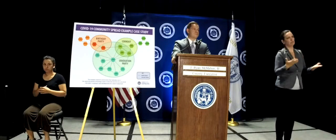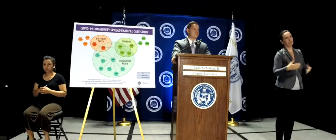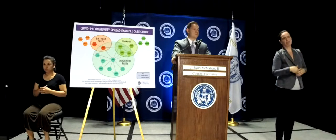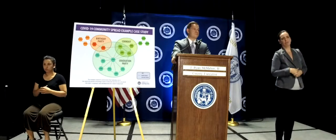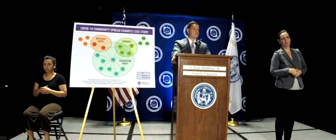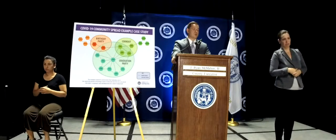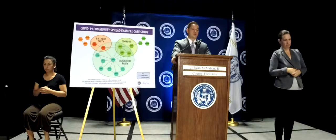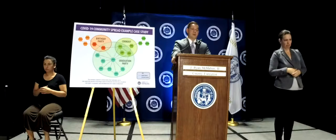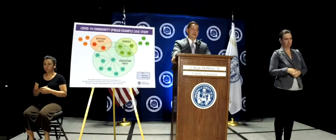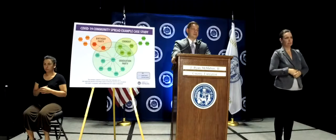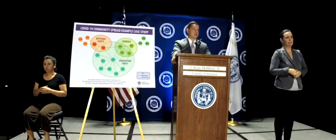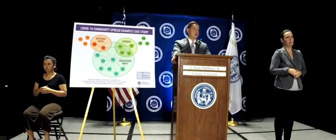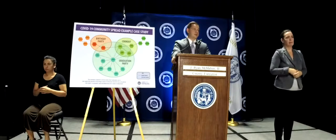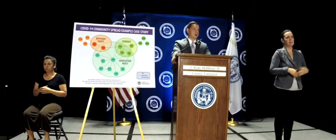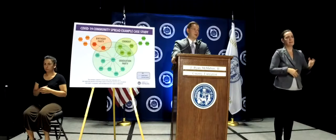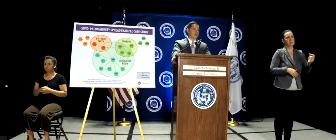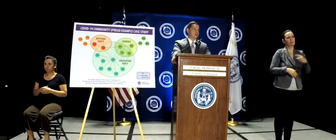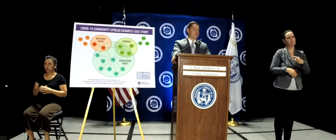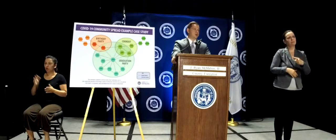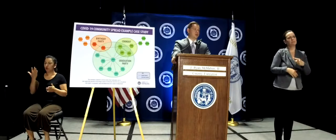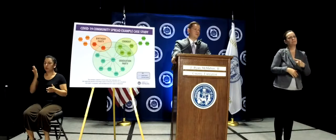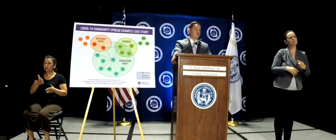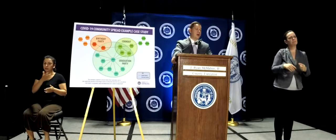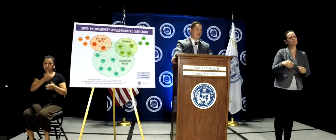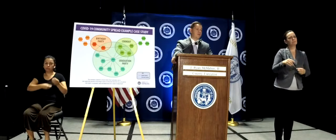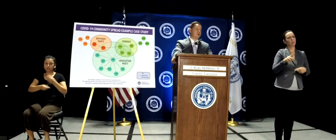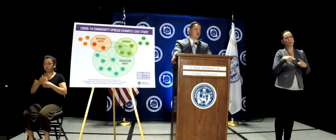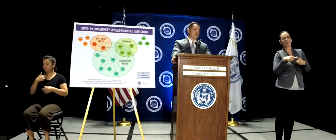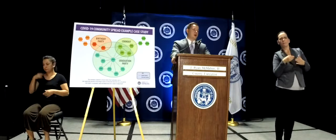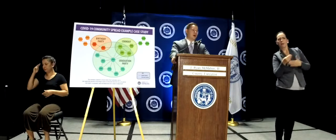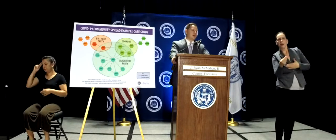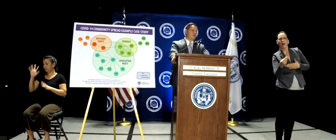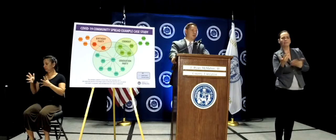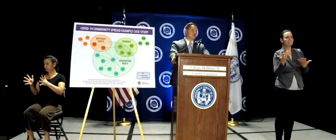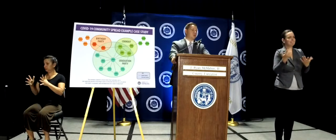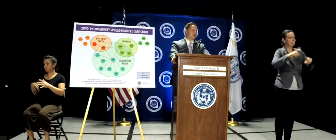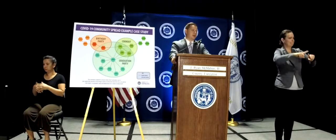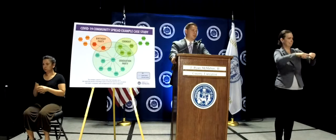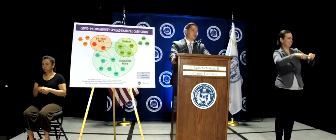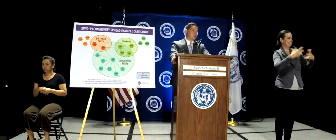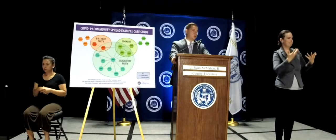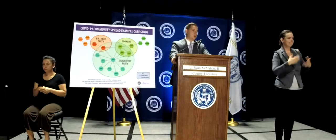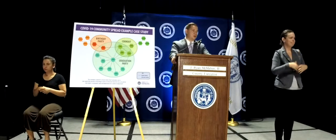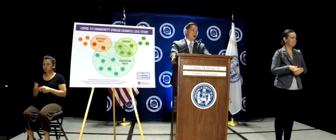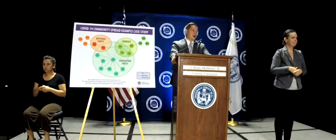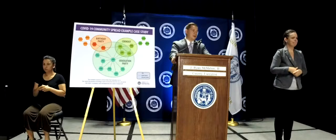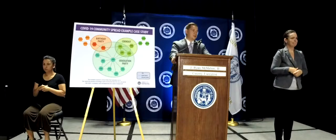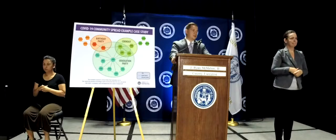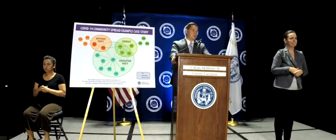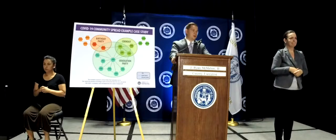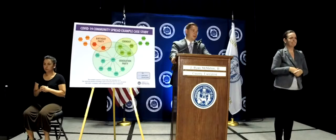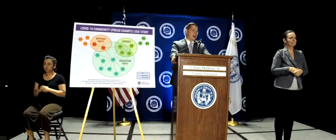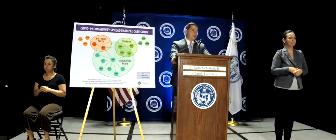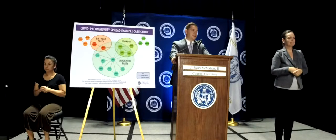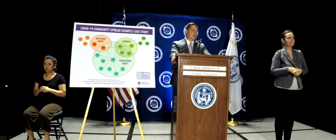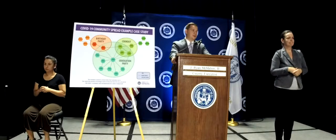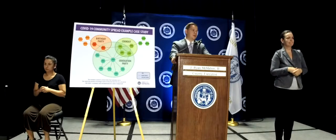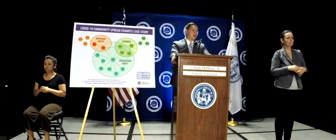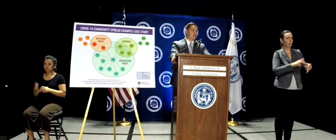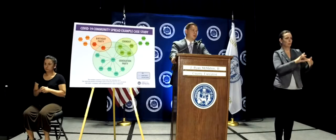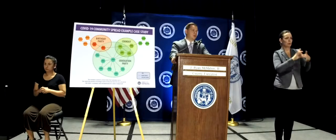How fast can you get Depends, Terry. Certainly if you have, if it's related to somebody